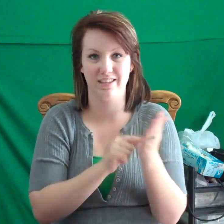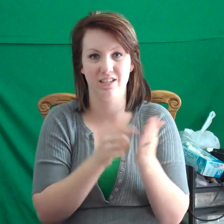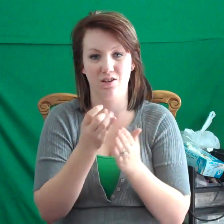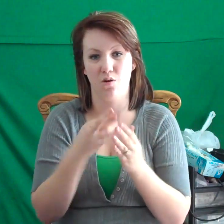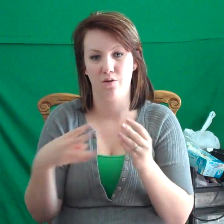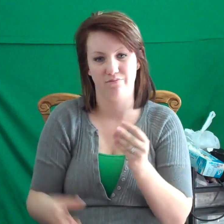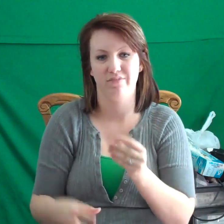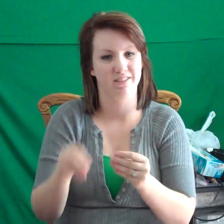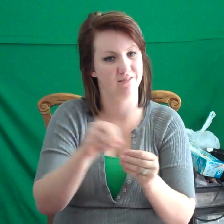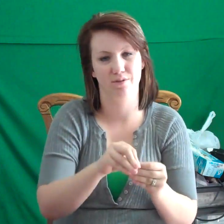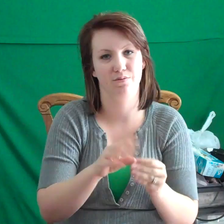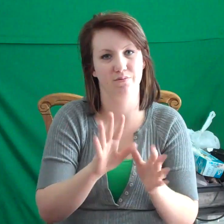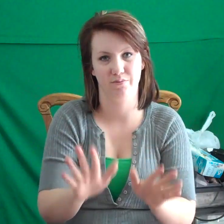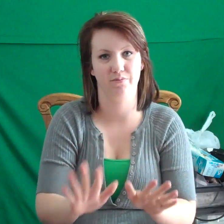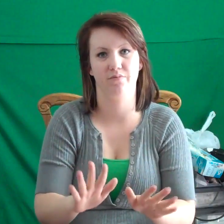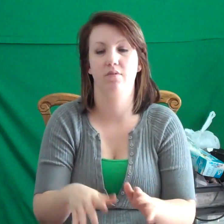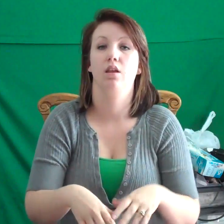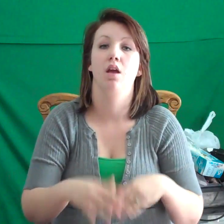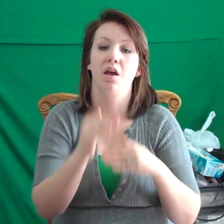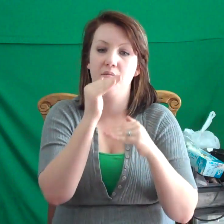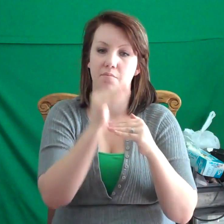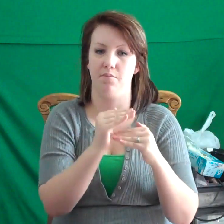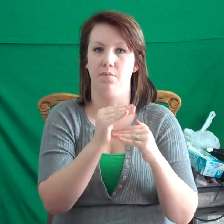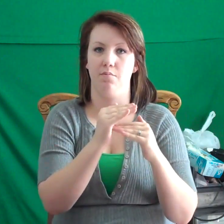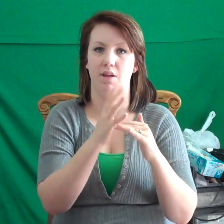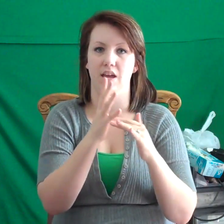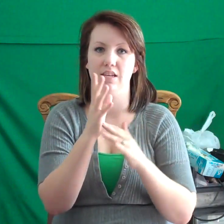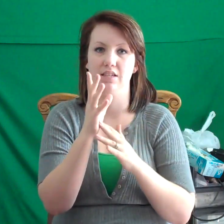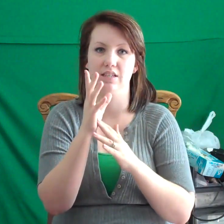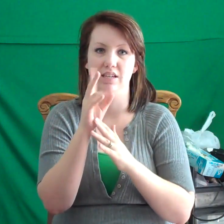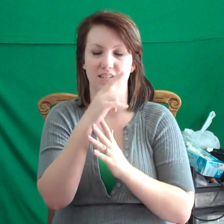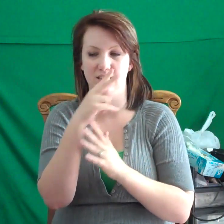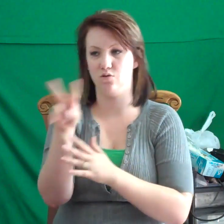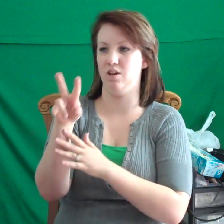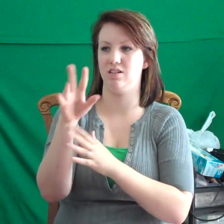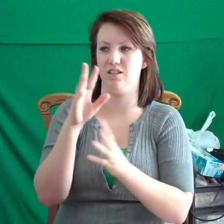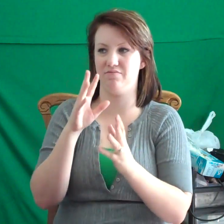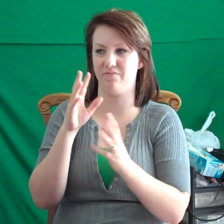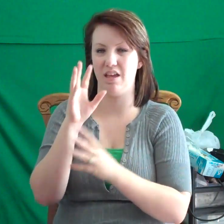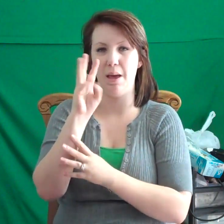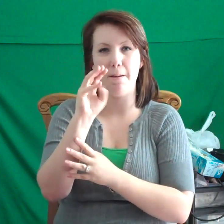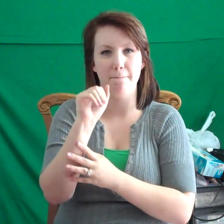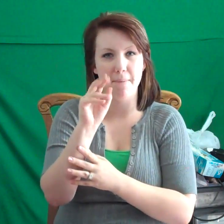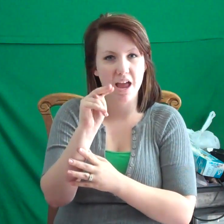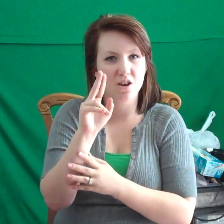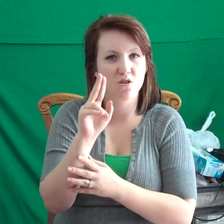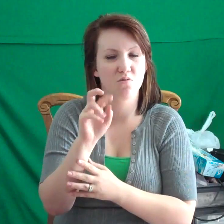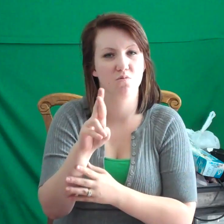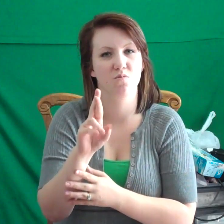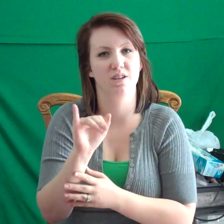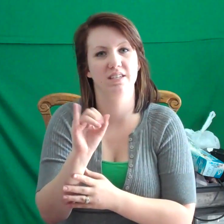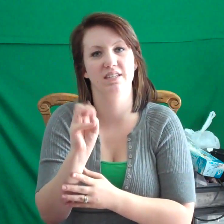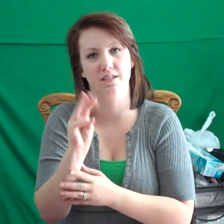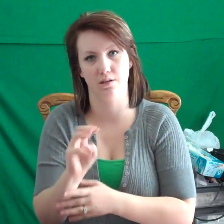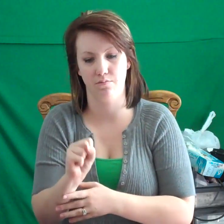to minimize distracting mannerisms or fillers. We know what fillers are when we're speaking, right? Such as